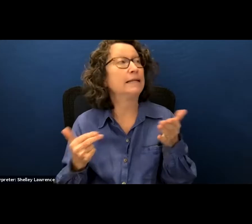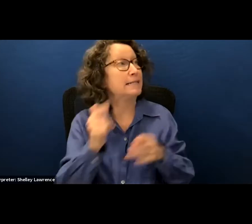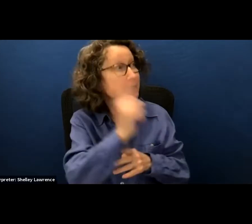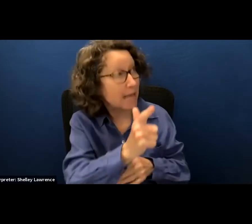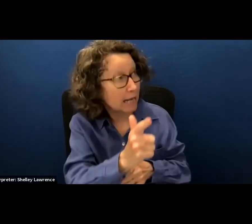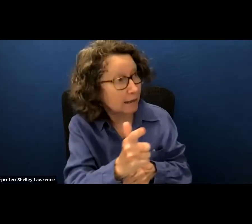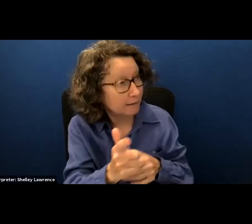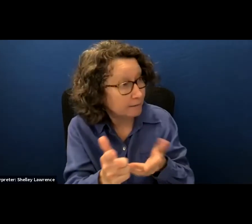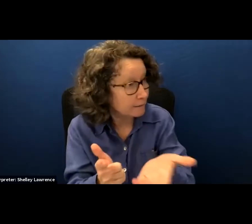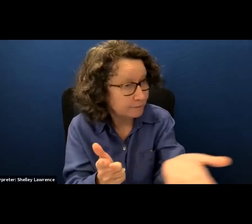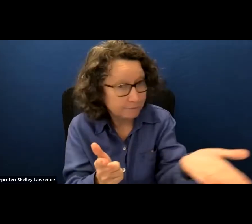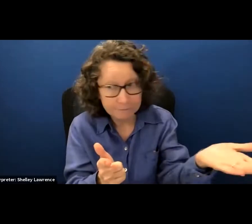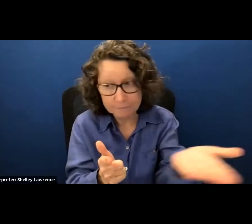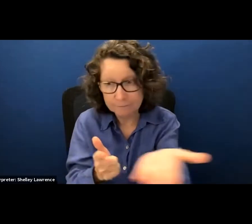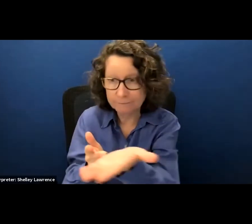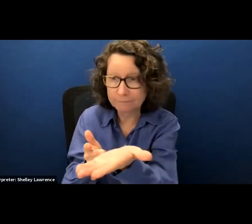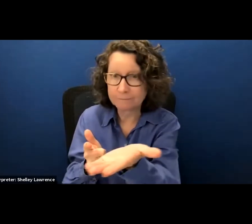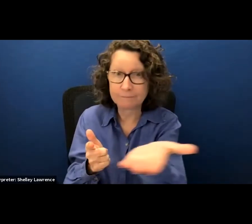second?